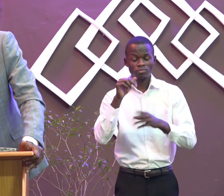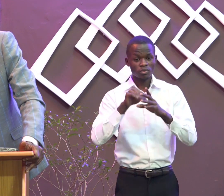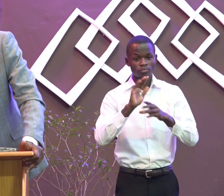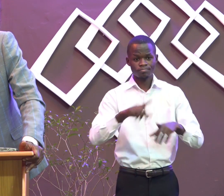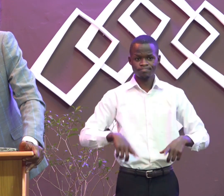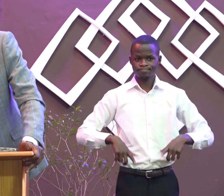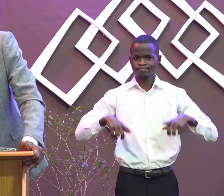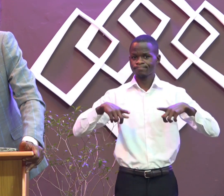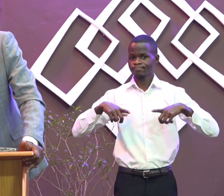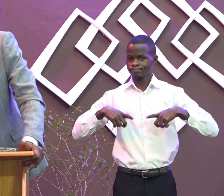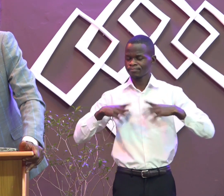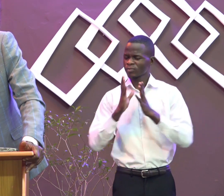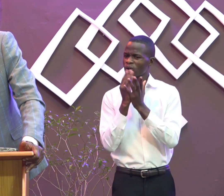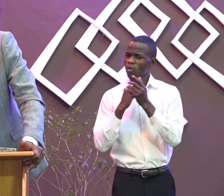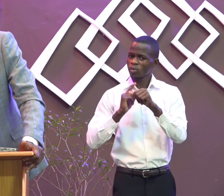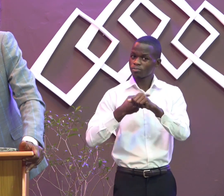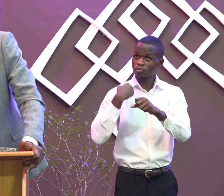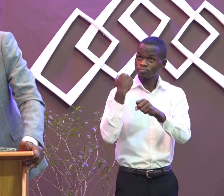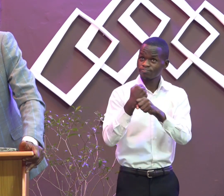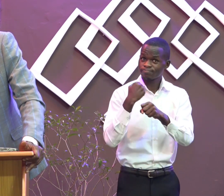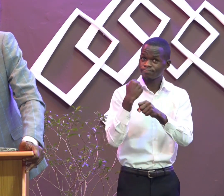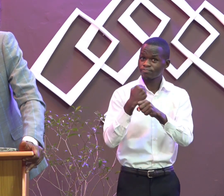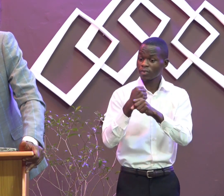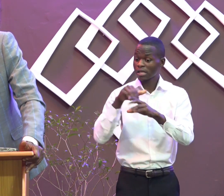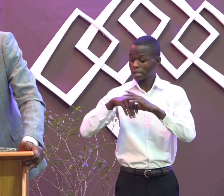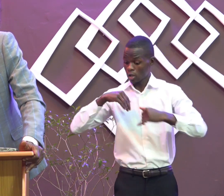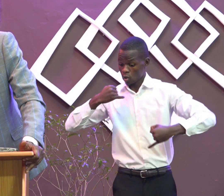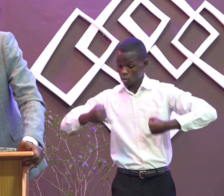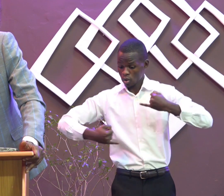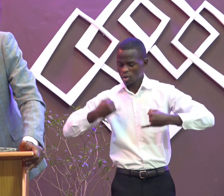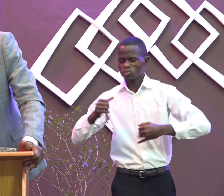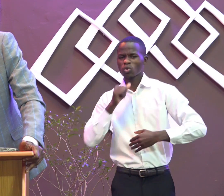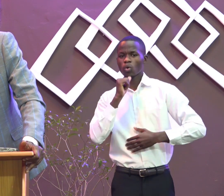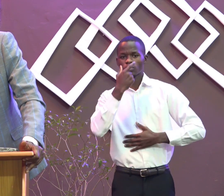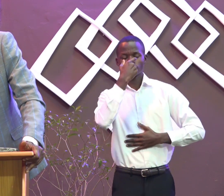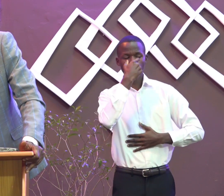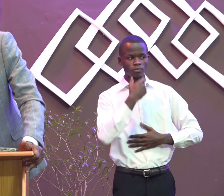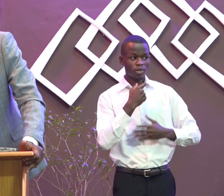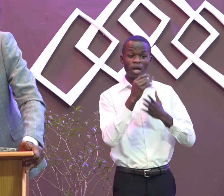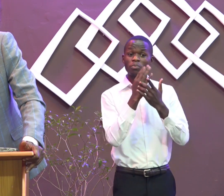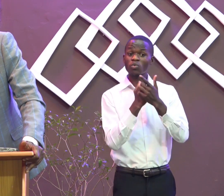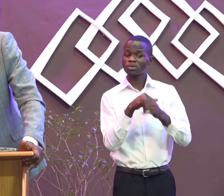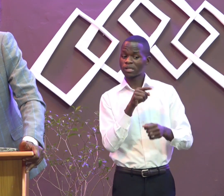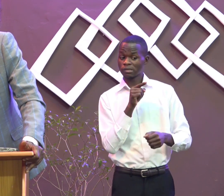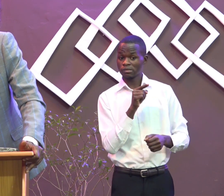bakola balyoke bakolenga bwe batyo n'essanyu so si na kusinda kubanga ekyo